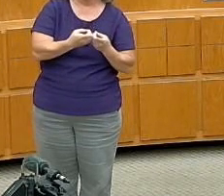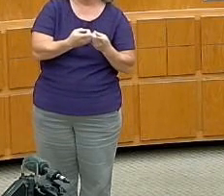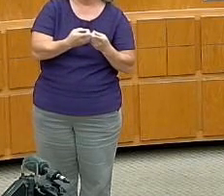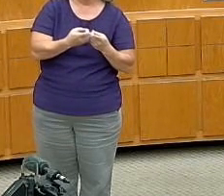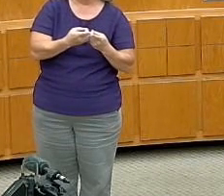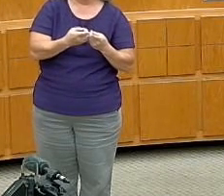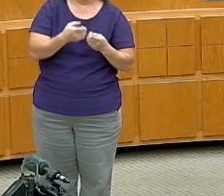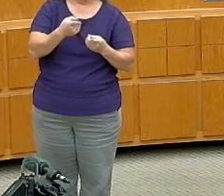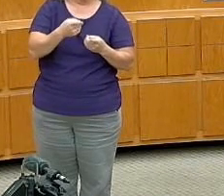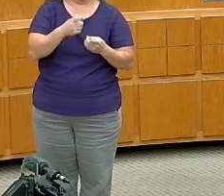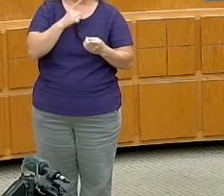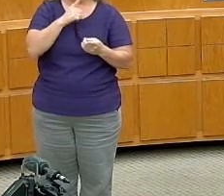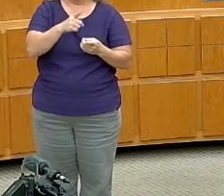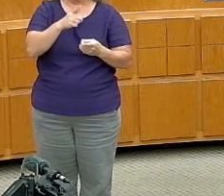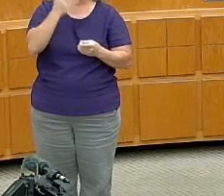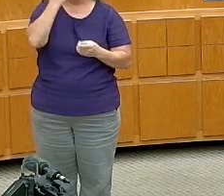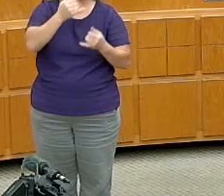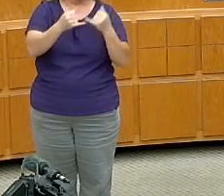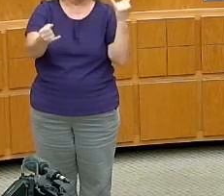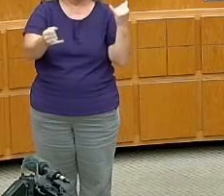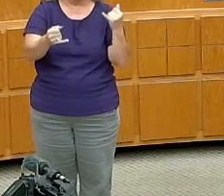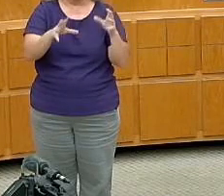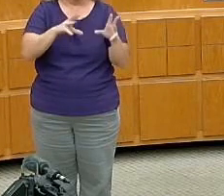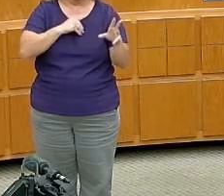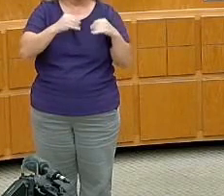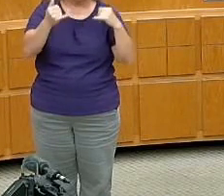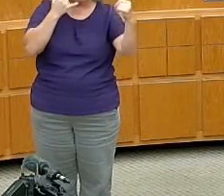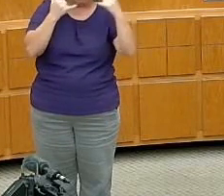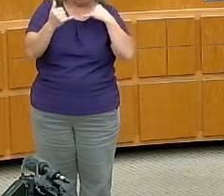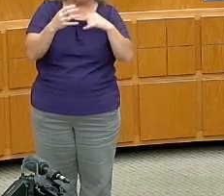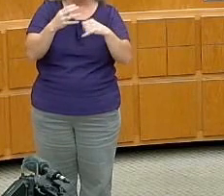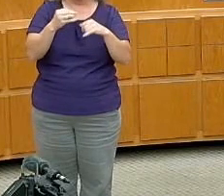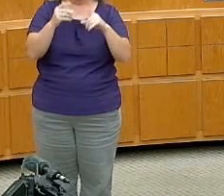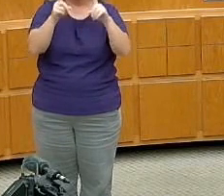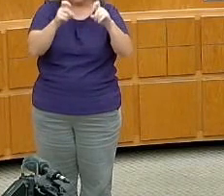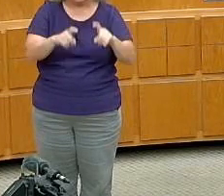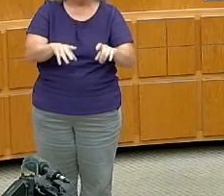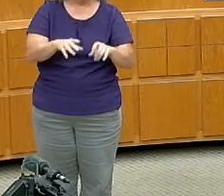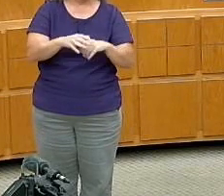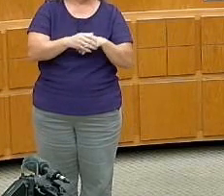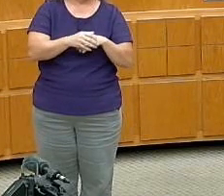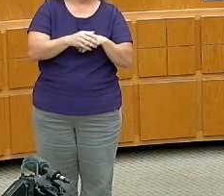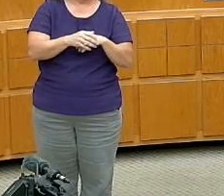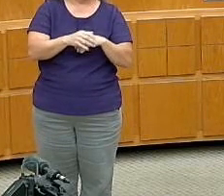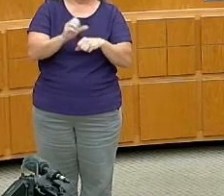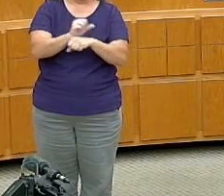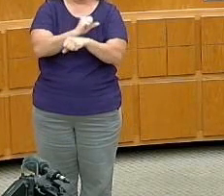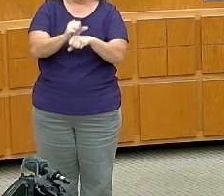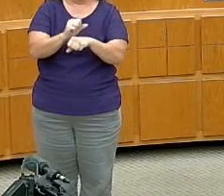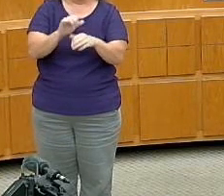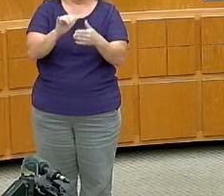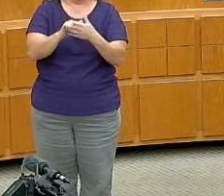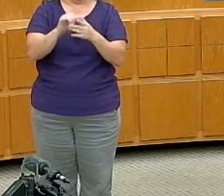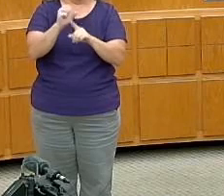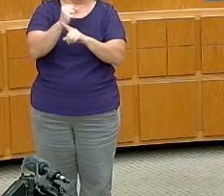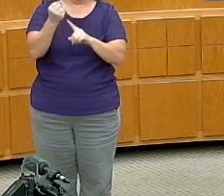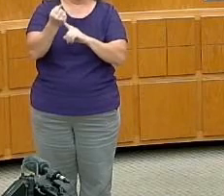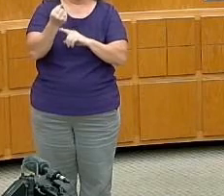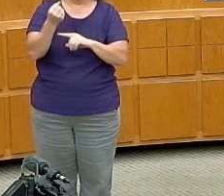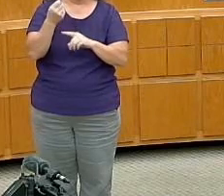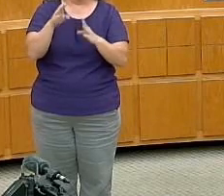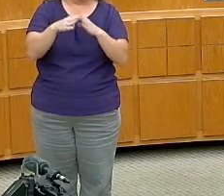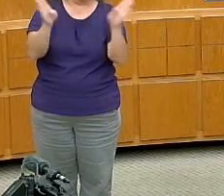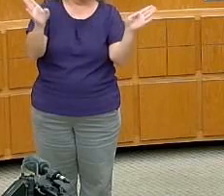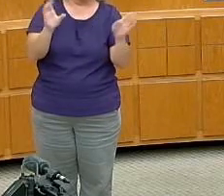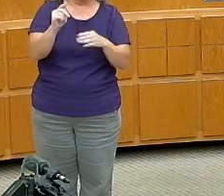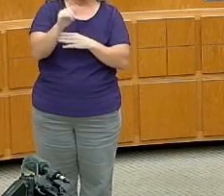They're at the front line taking calls and working this situation from a countywide public health perspective. So